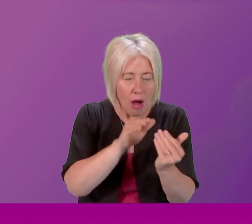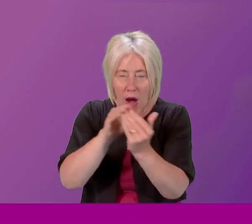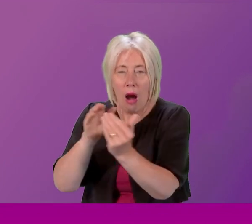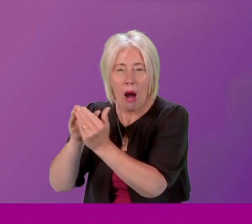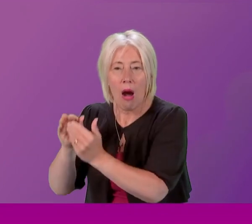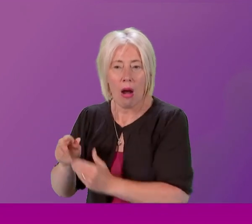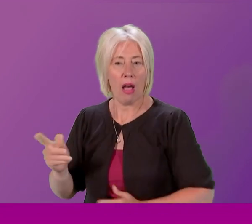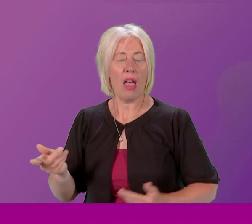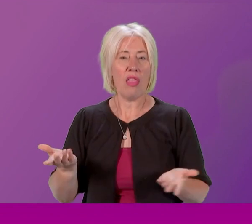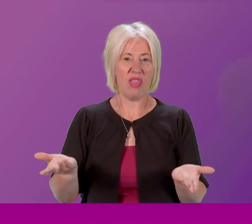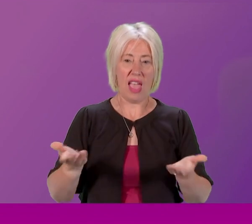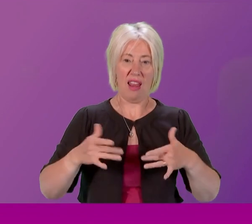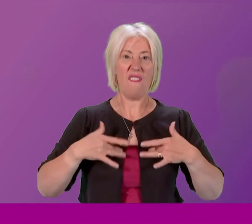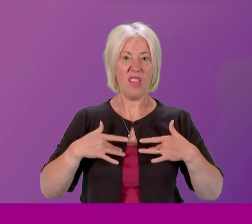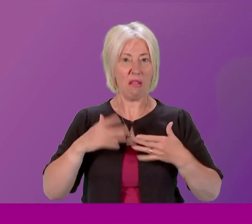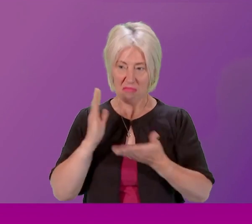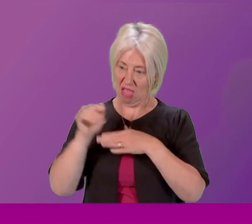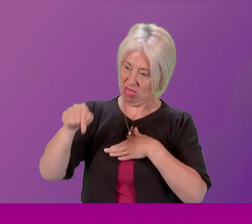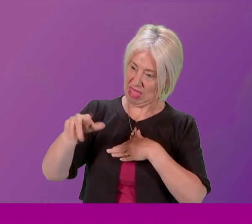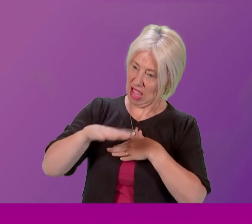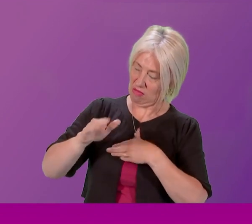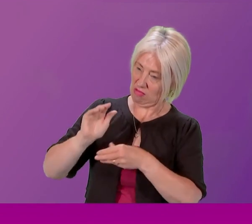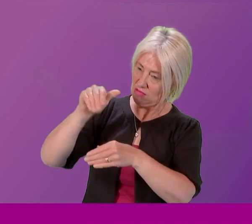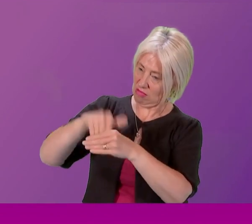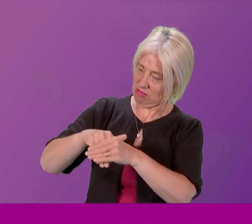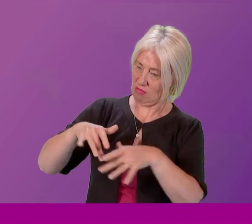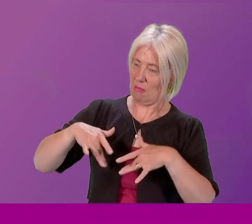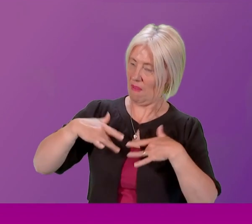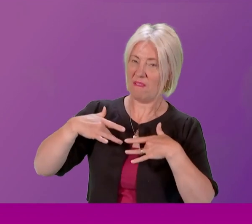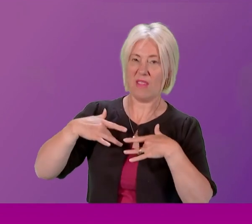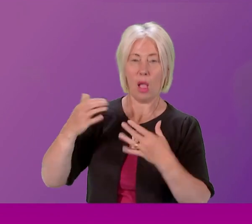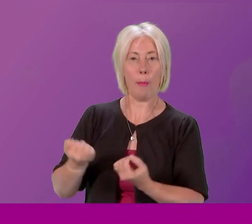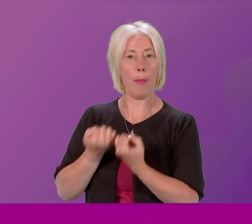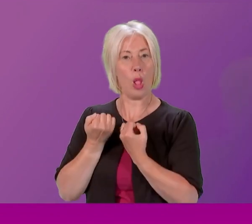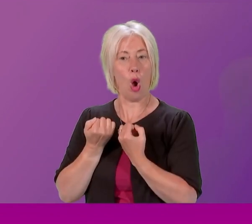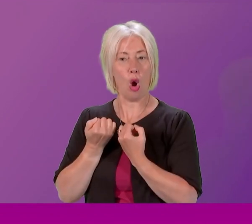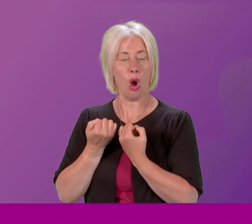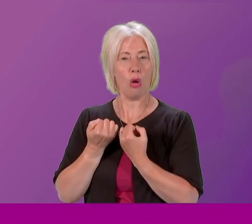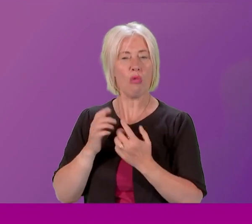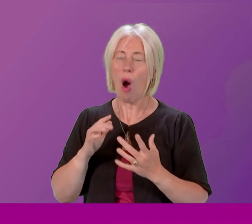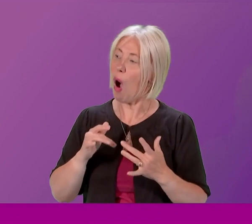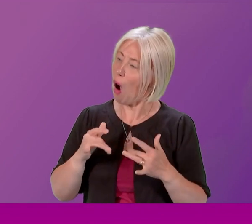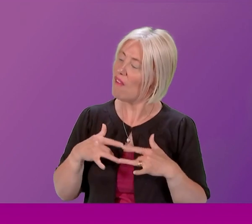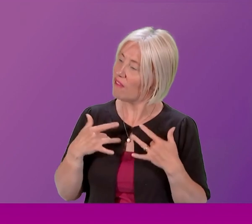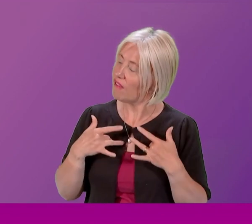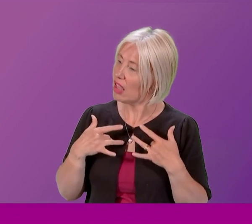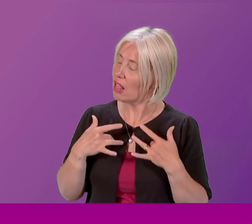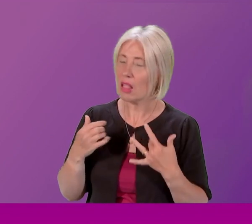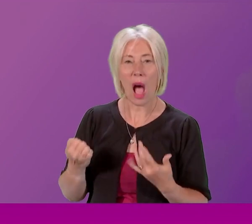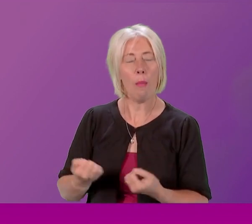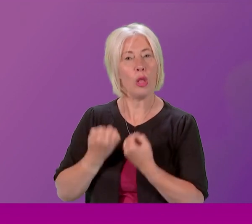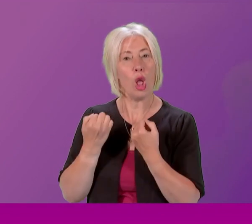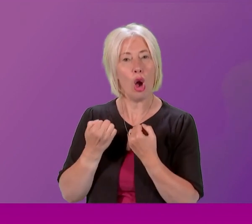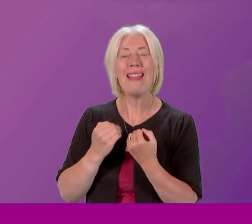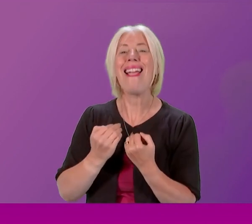actually I fit in here. I feel as though I belong in here, or I belong enough in order to